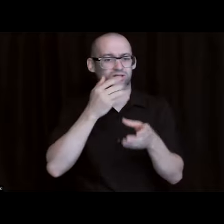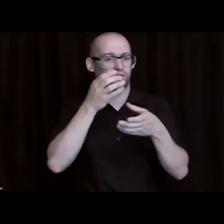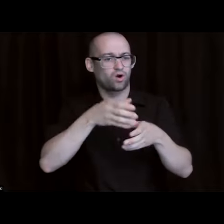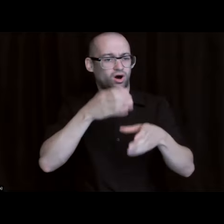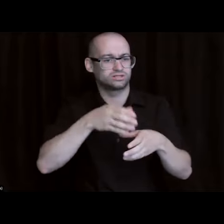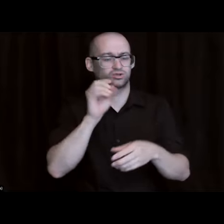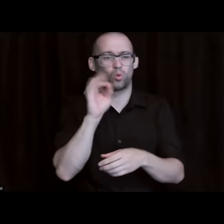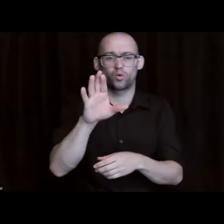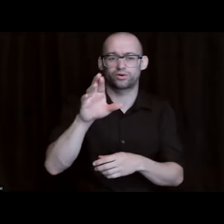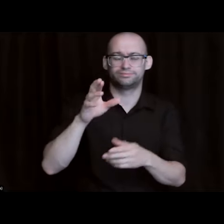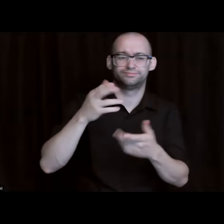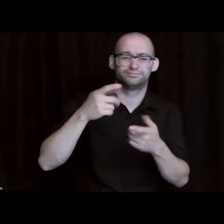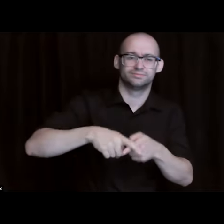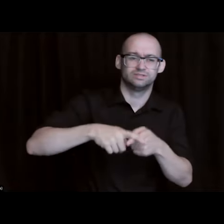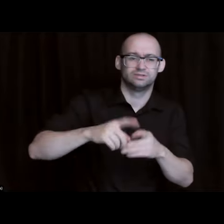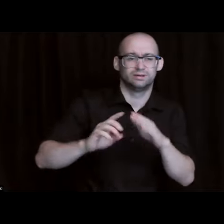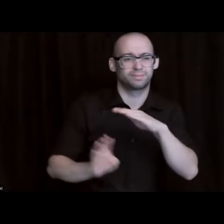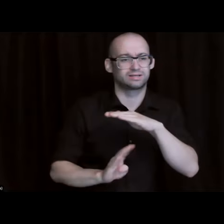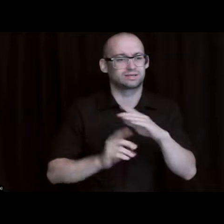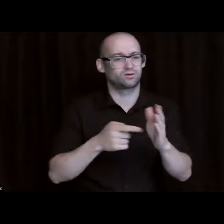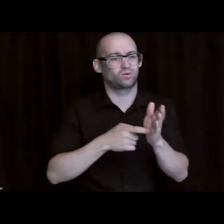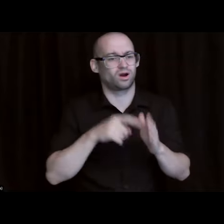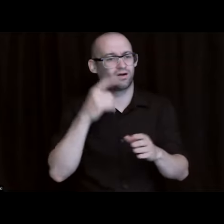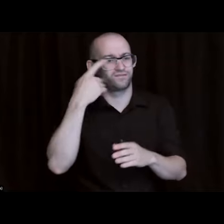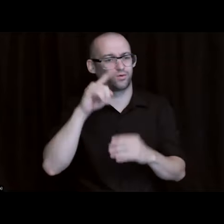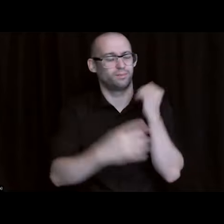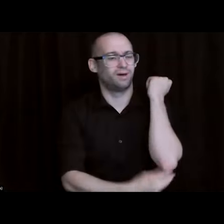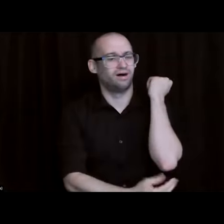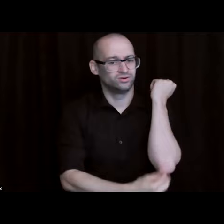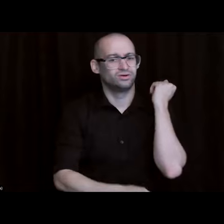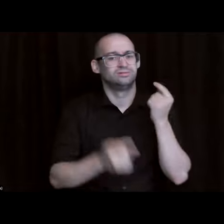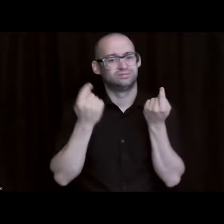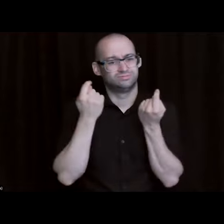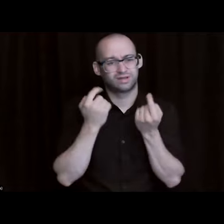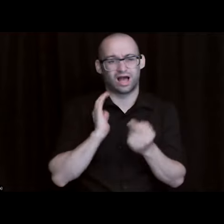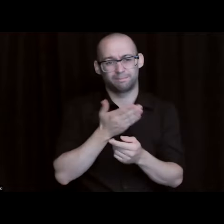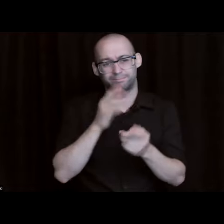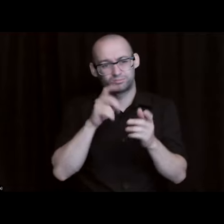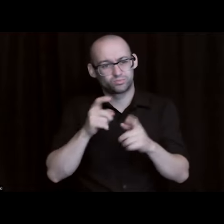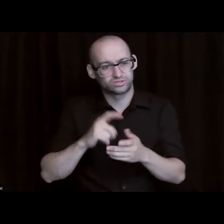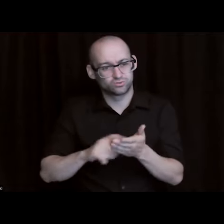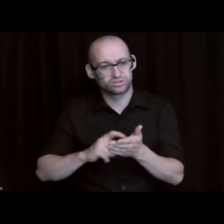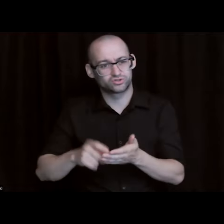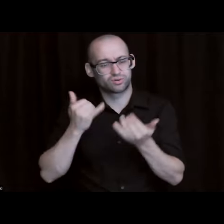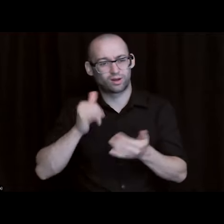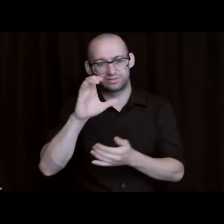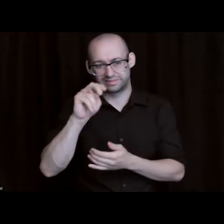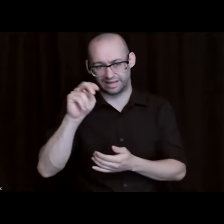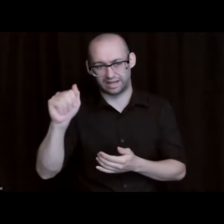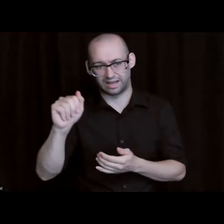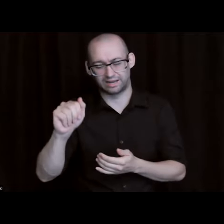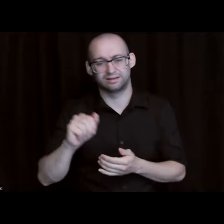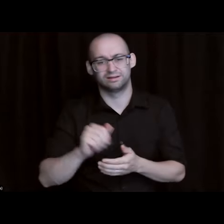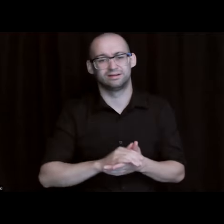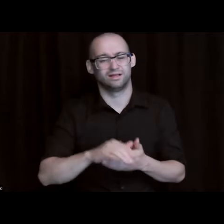So we actually are just finishing the CNA right now. The CNA consists of a survey and community